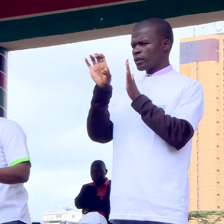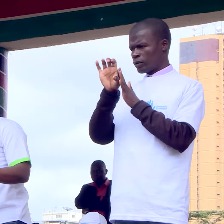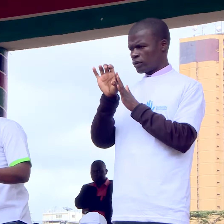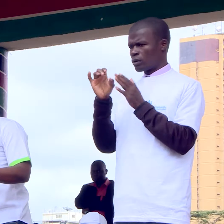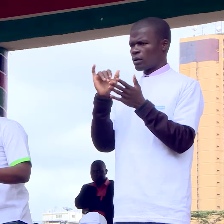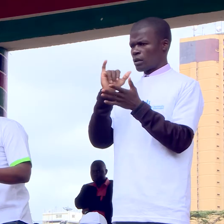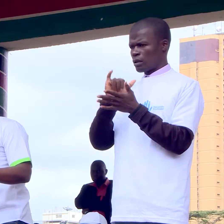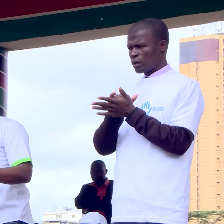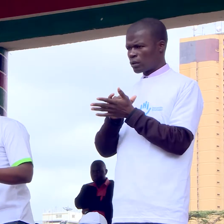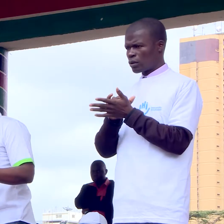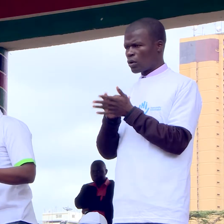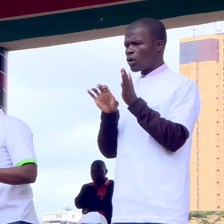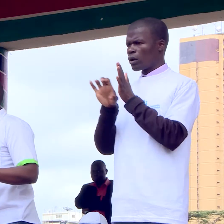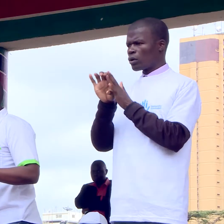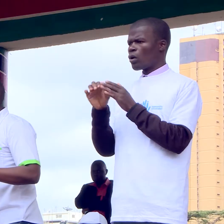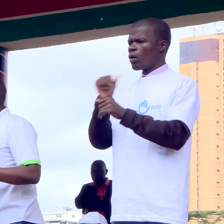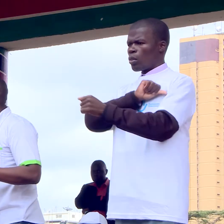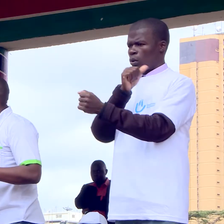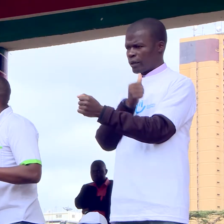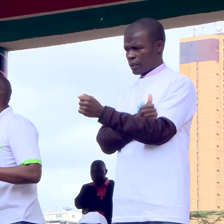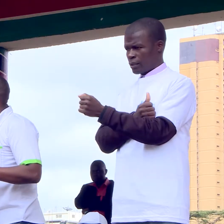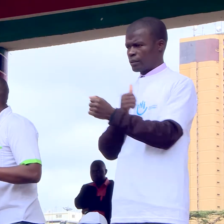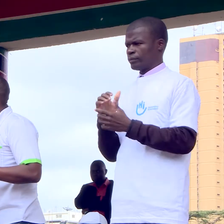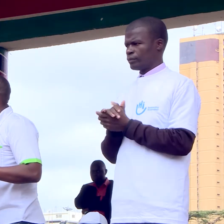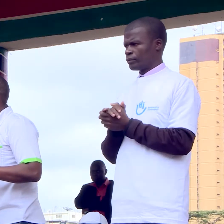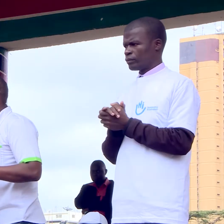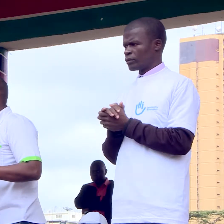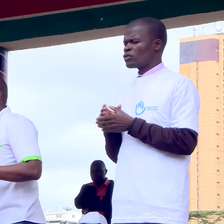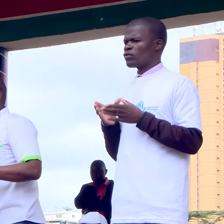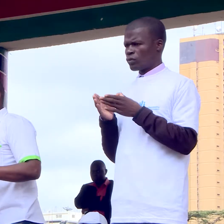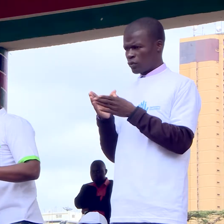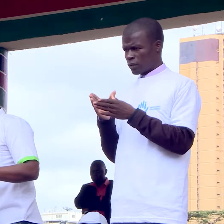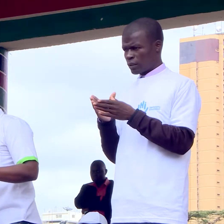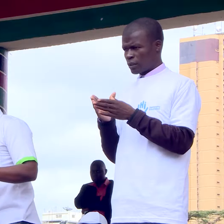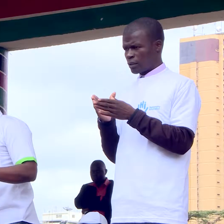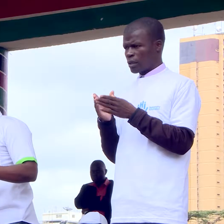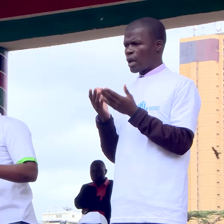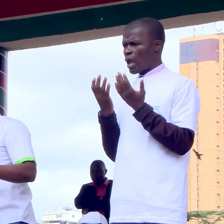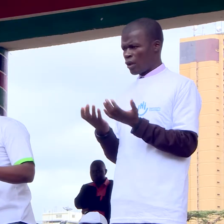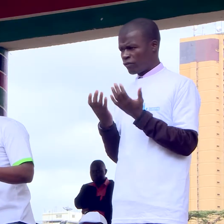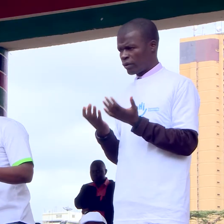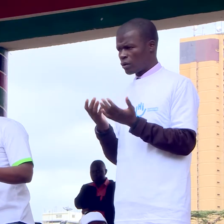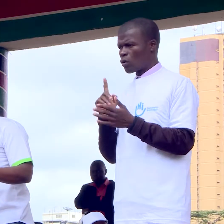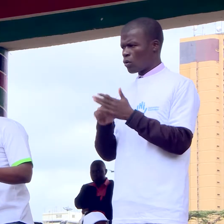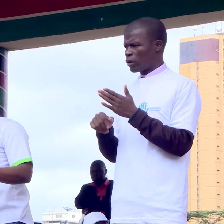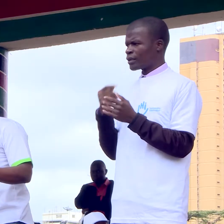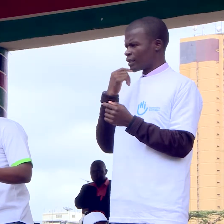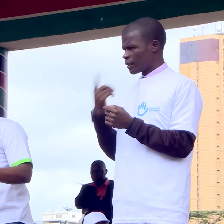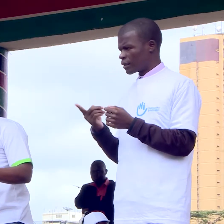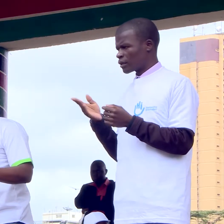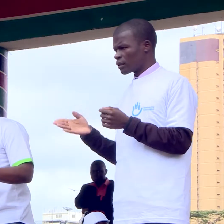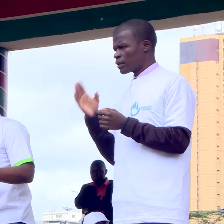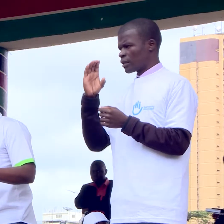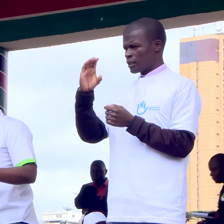autonomy. And that's the reason why we are also emphasizing what has been stated clearly here by our CEO or